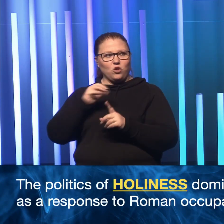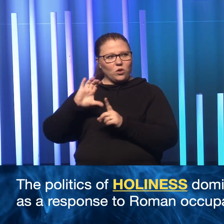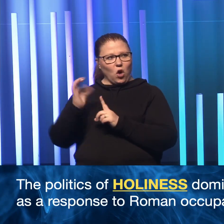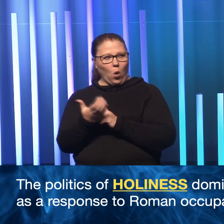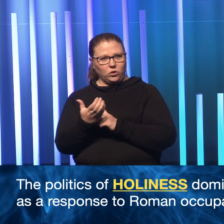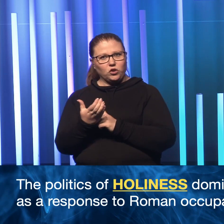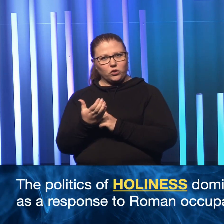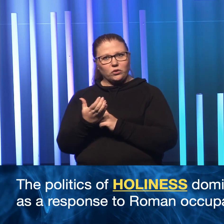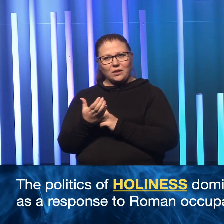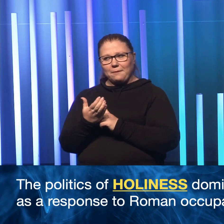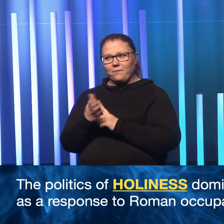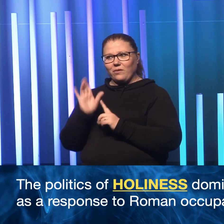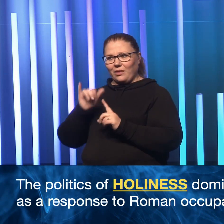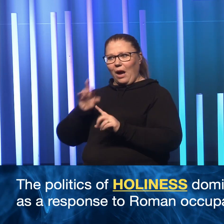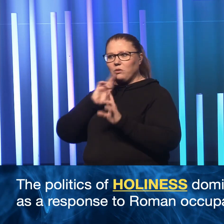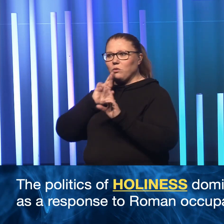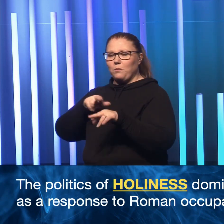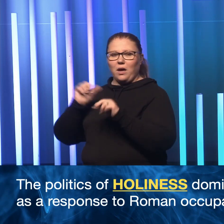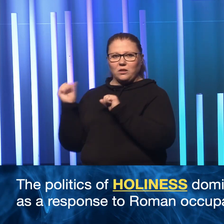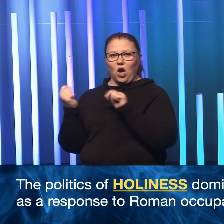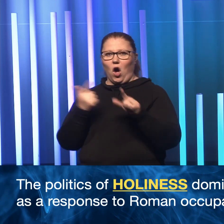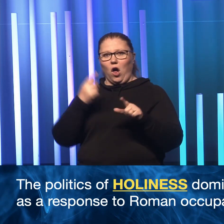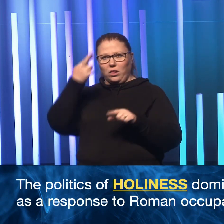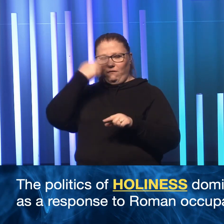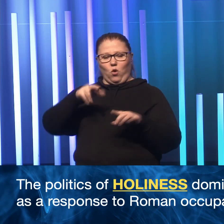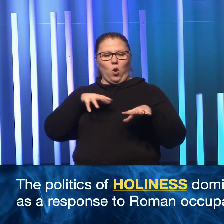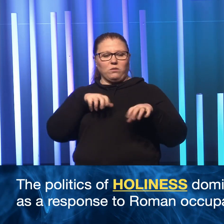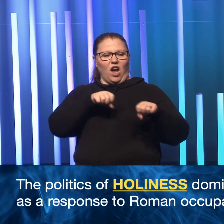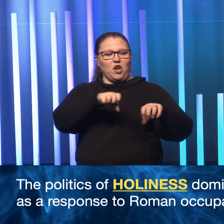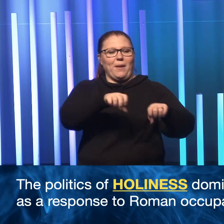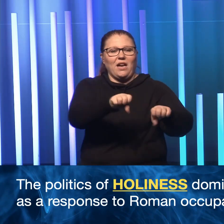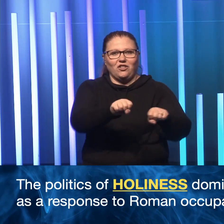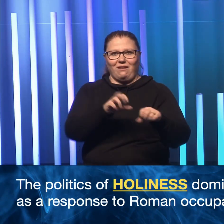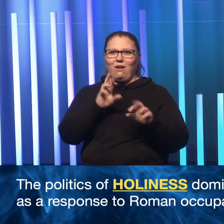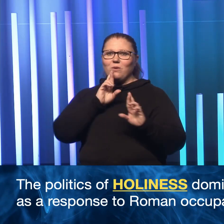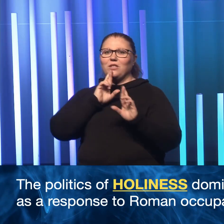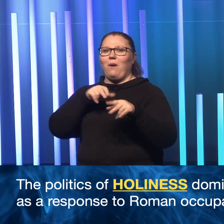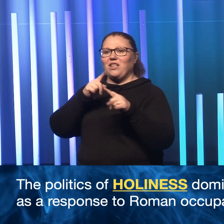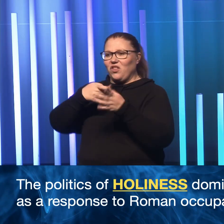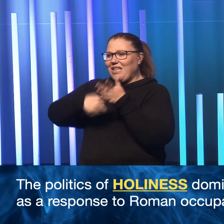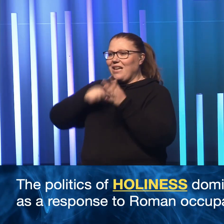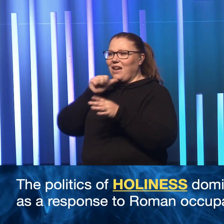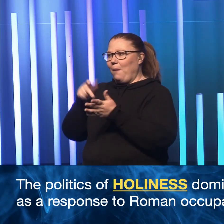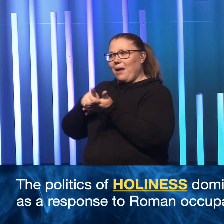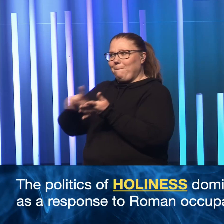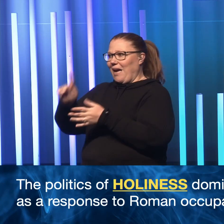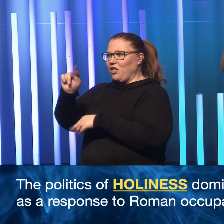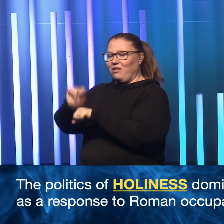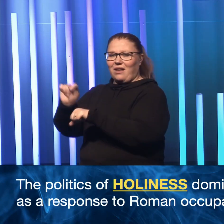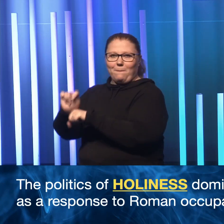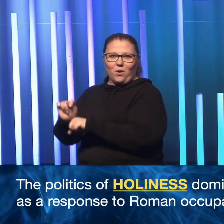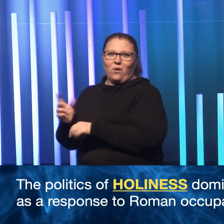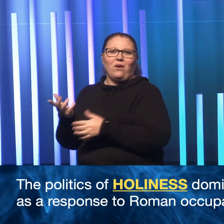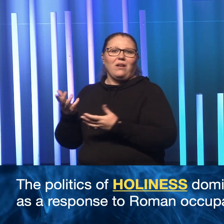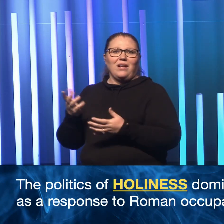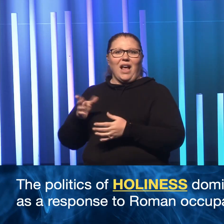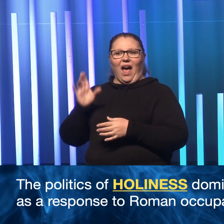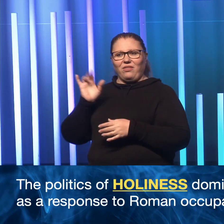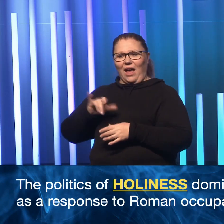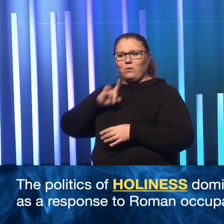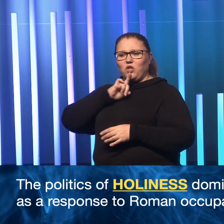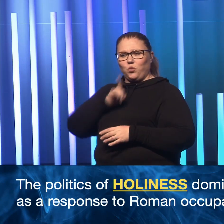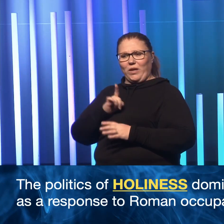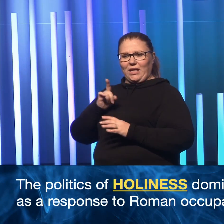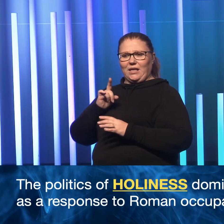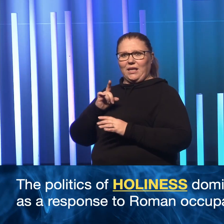world, and it was a response to all of Rome's occupation. It was a response to the taxes not being paid in the temple. And it was kind of a doubling down